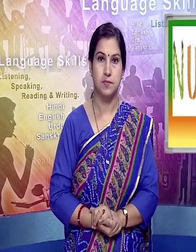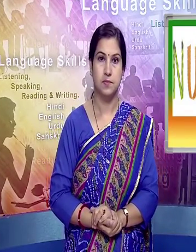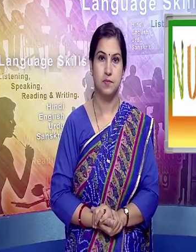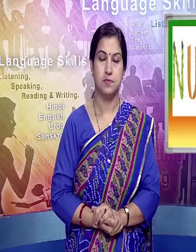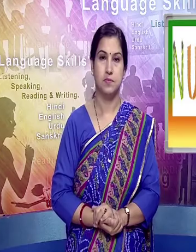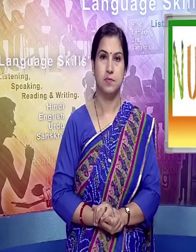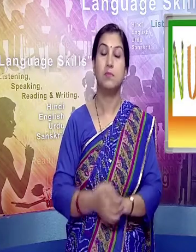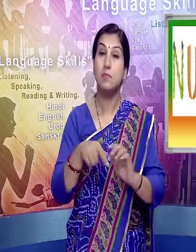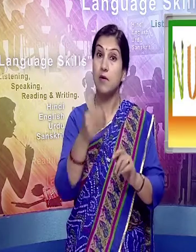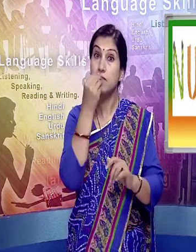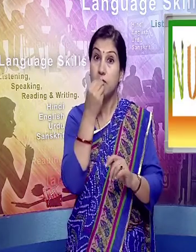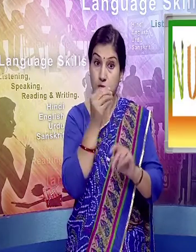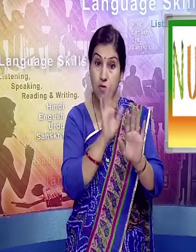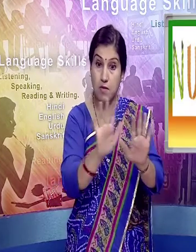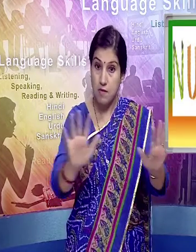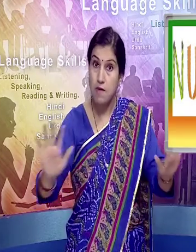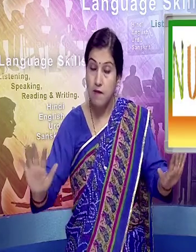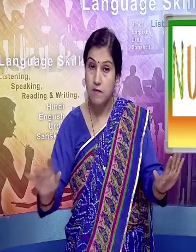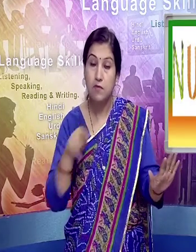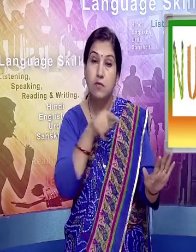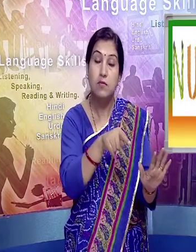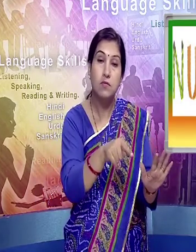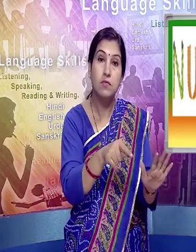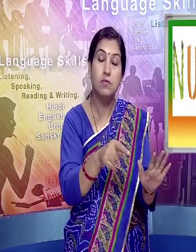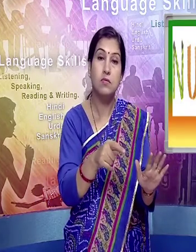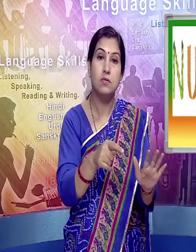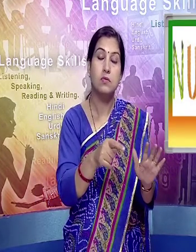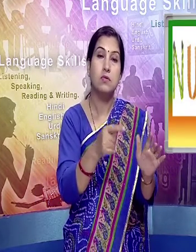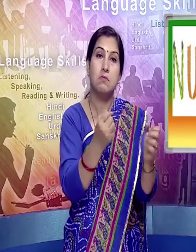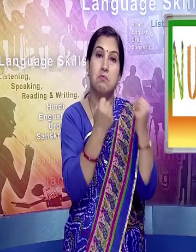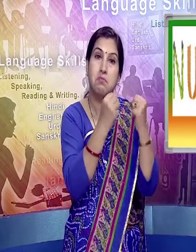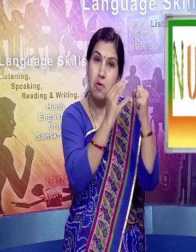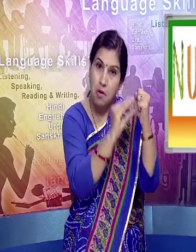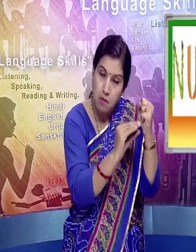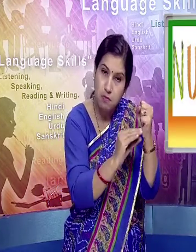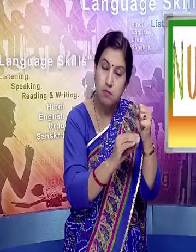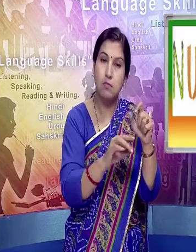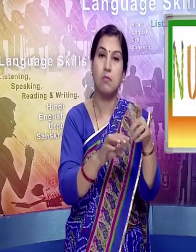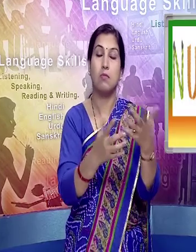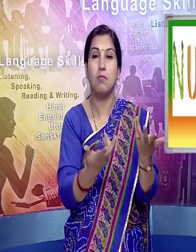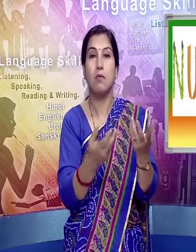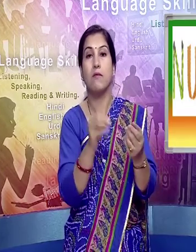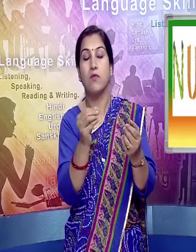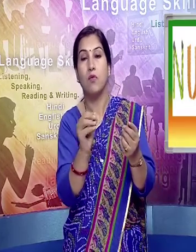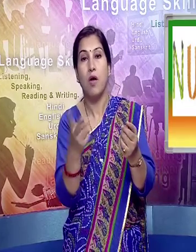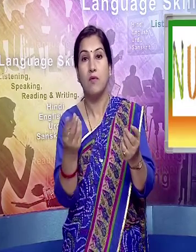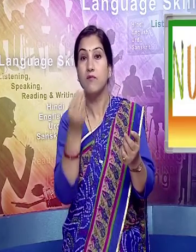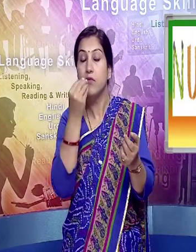There are foods which contain less number of nutrients in low amount, and some